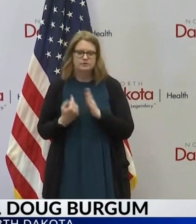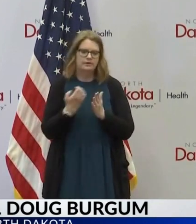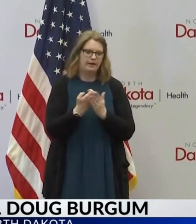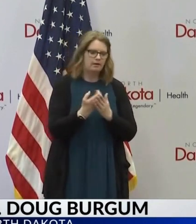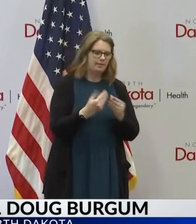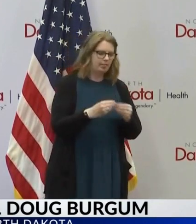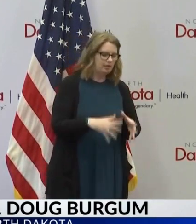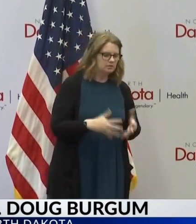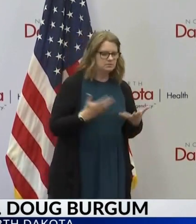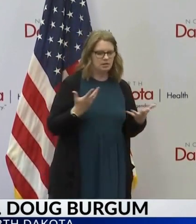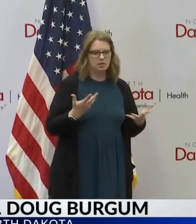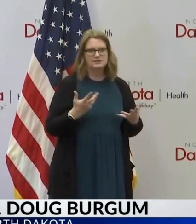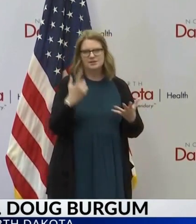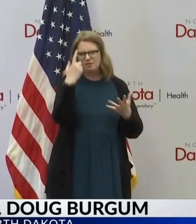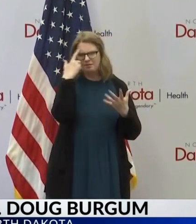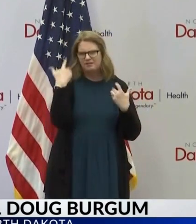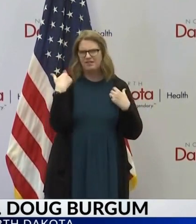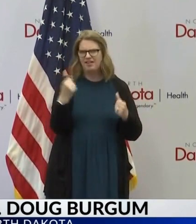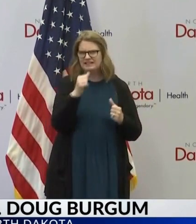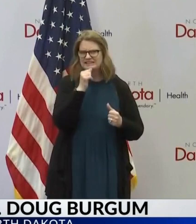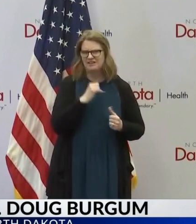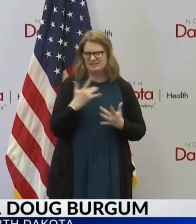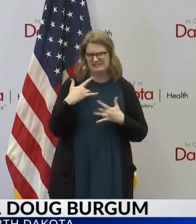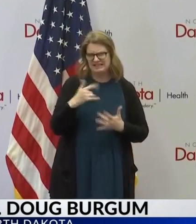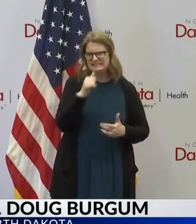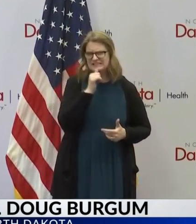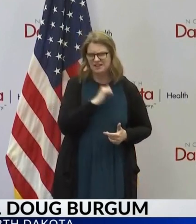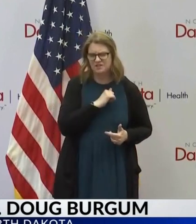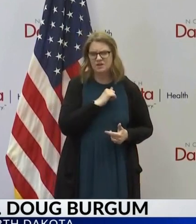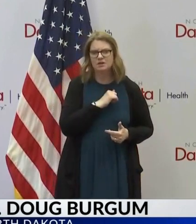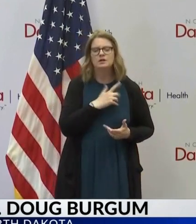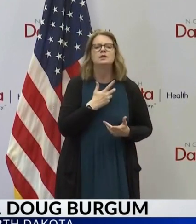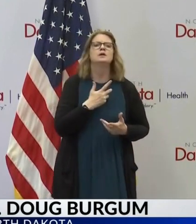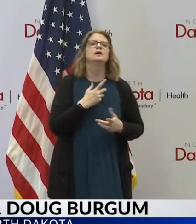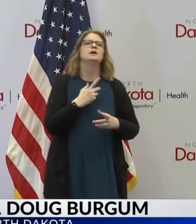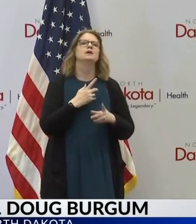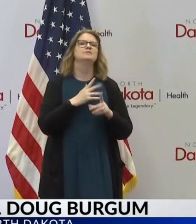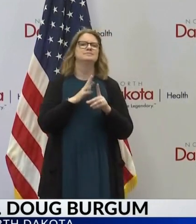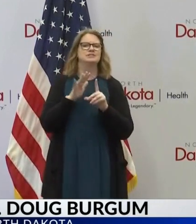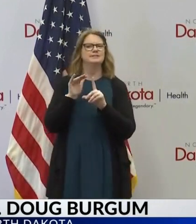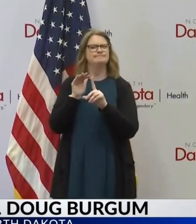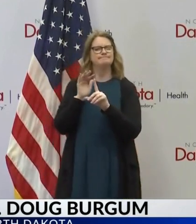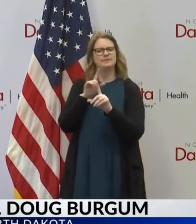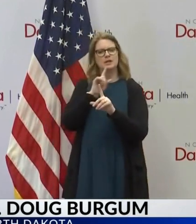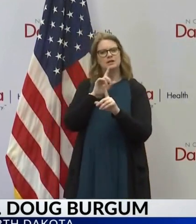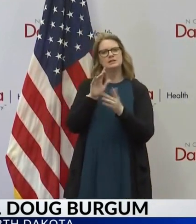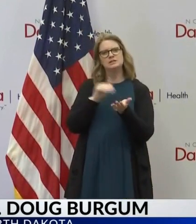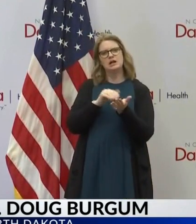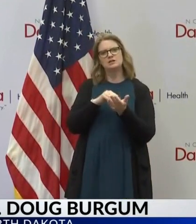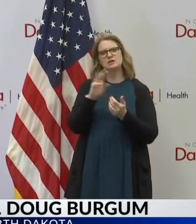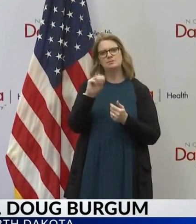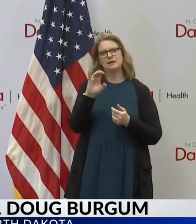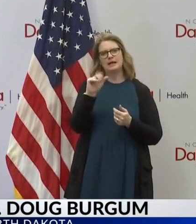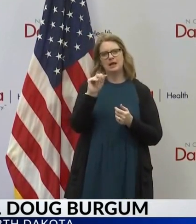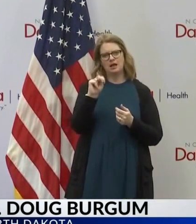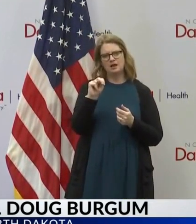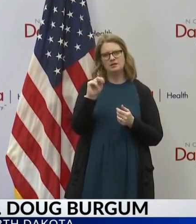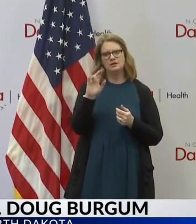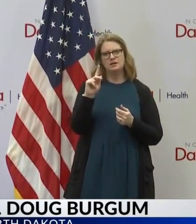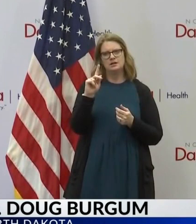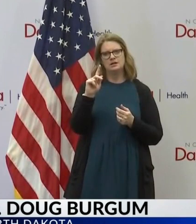on during the pandemic. She reminded us Dr. McCann-Const,